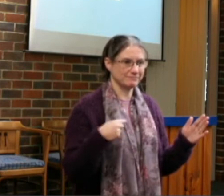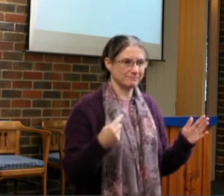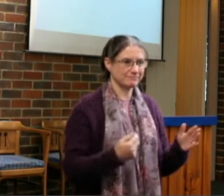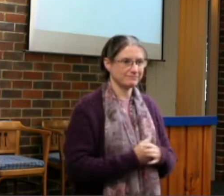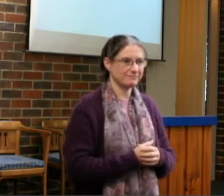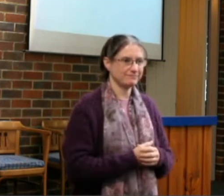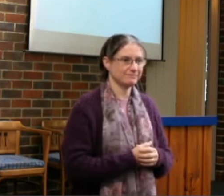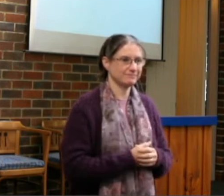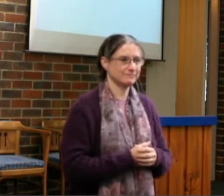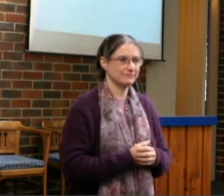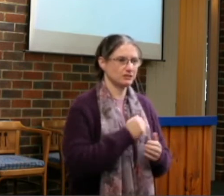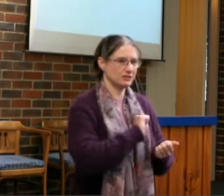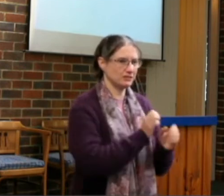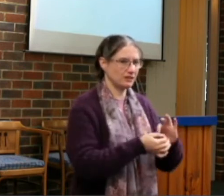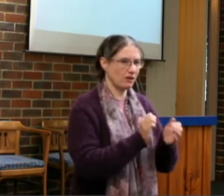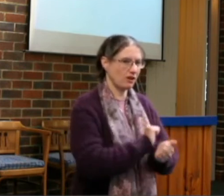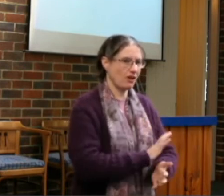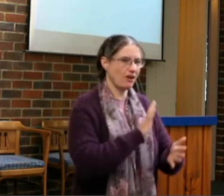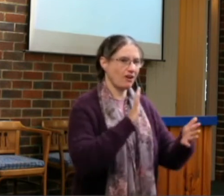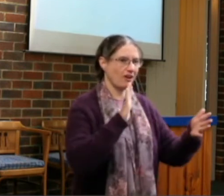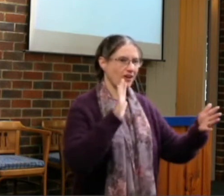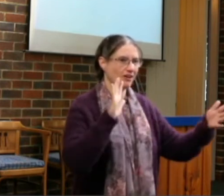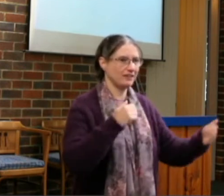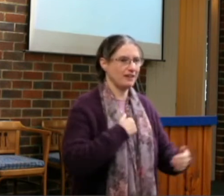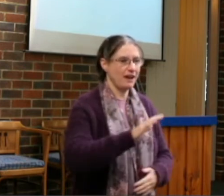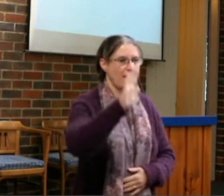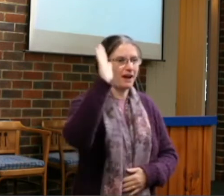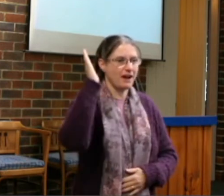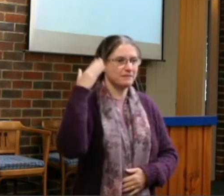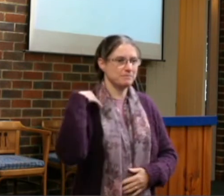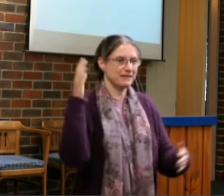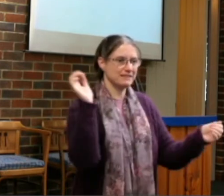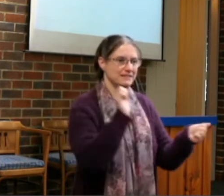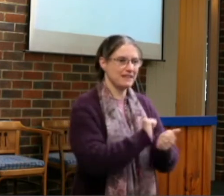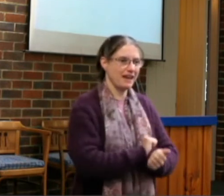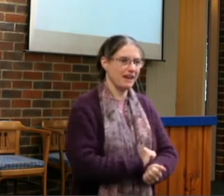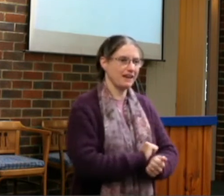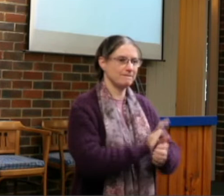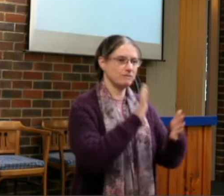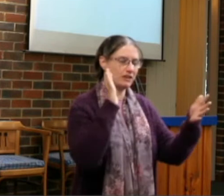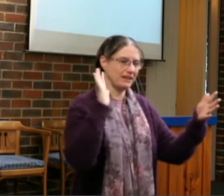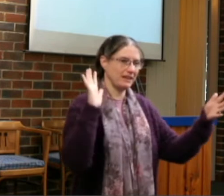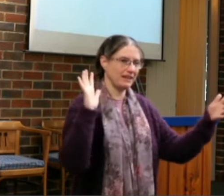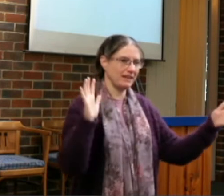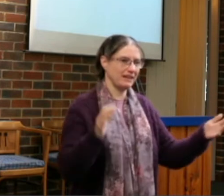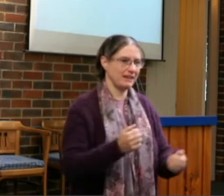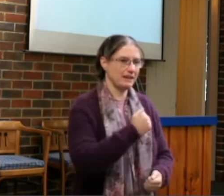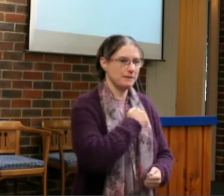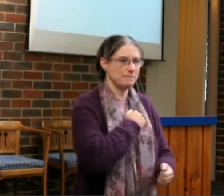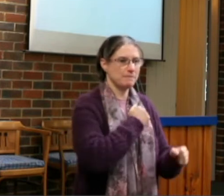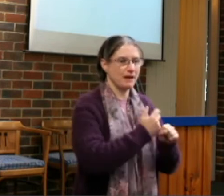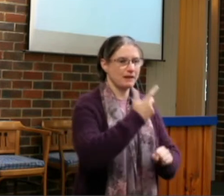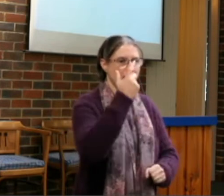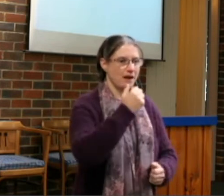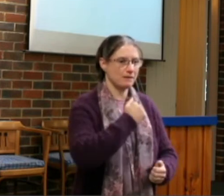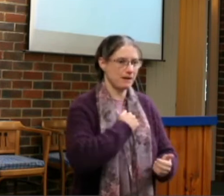endures. My chains are gone, I've been set free.